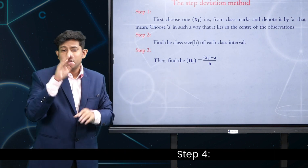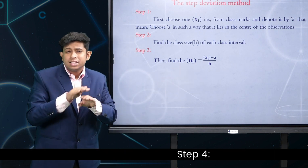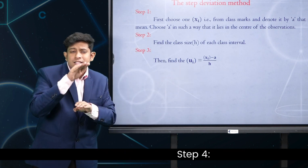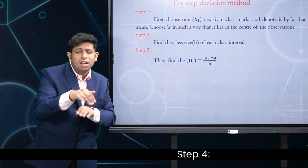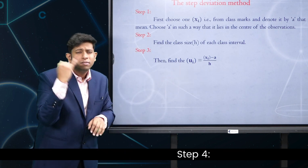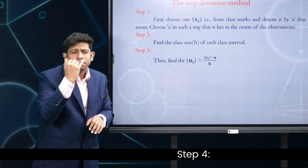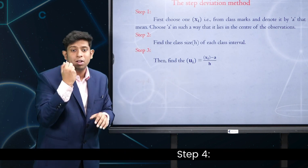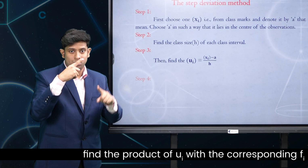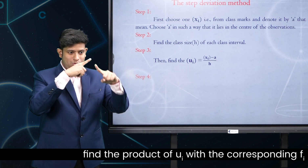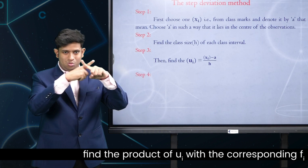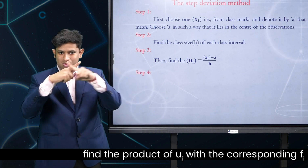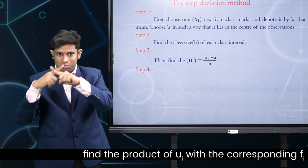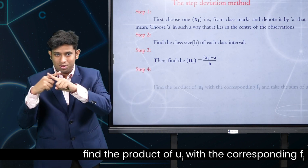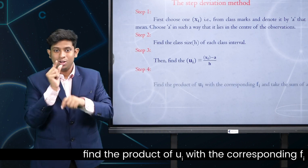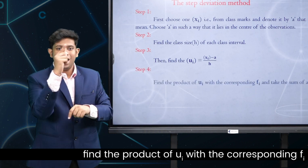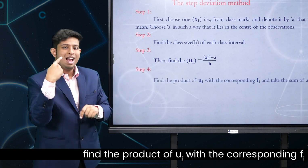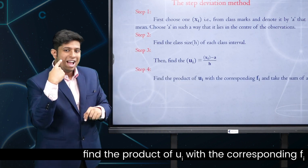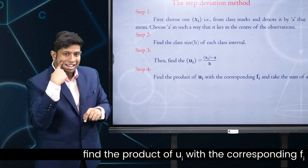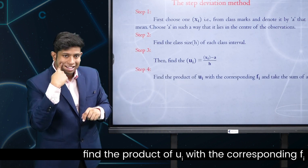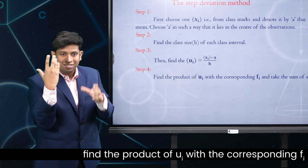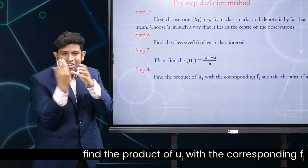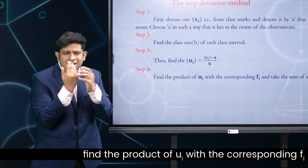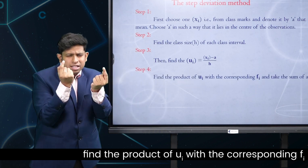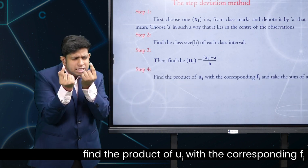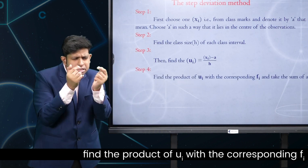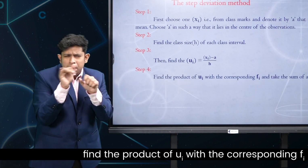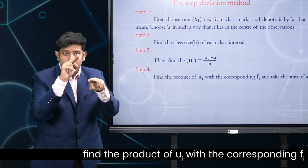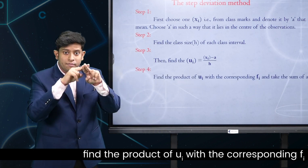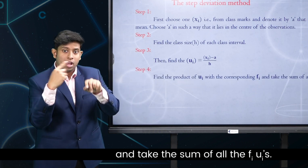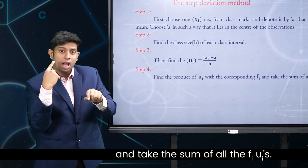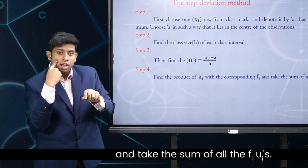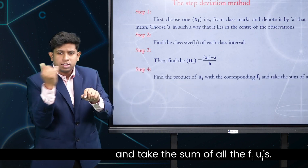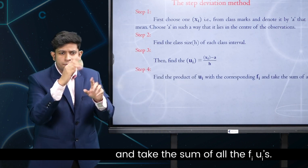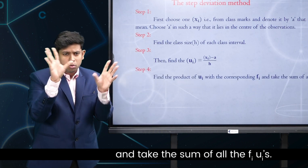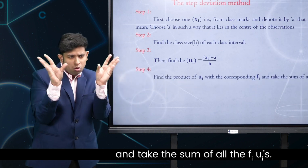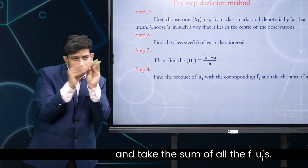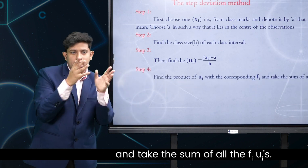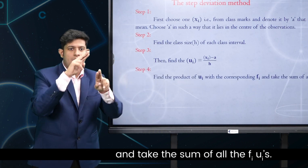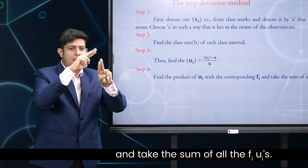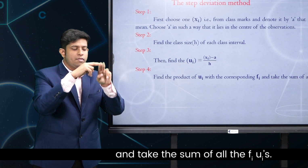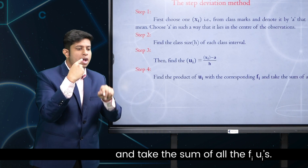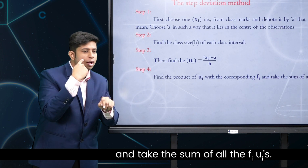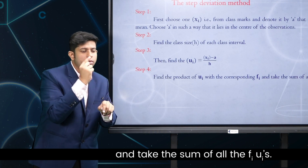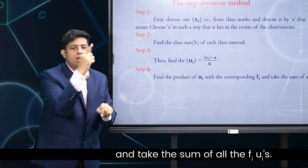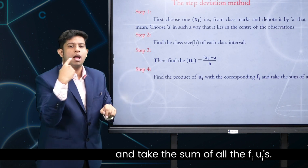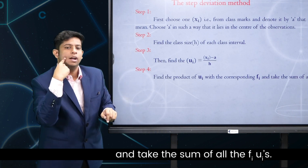Step 4. Find the product of ui with the corresponding fi and take the sum of all the fi